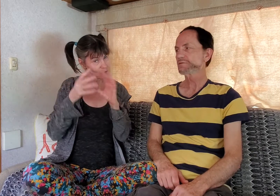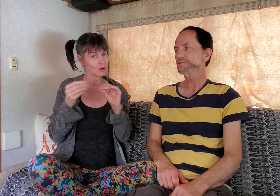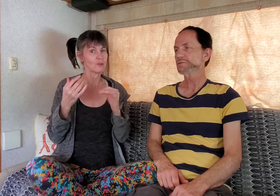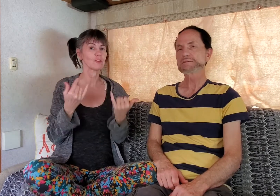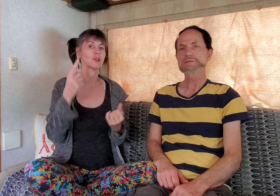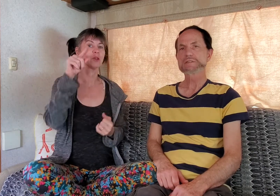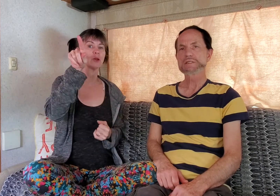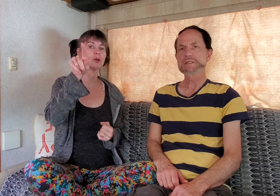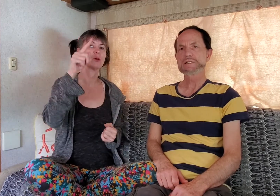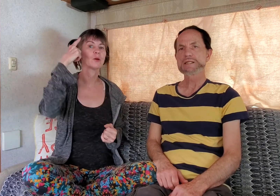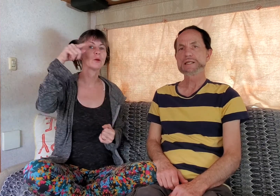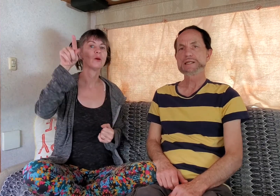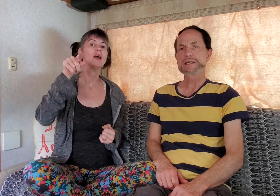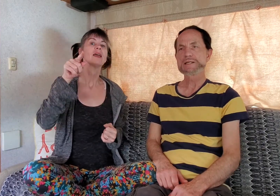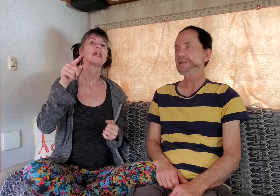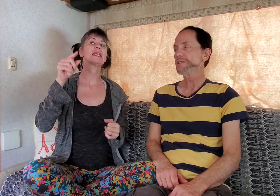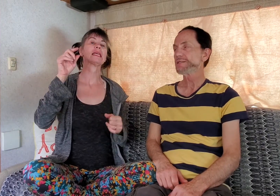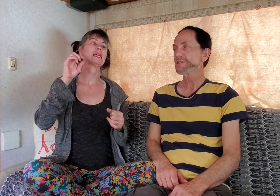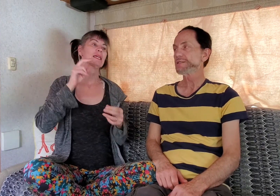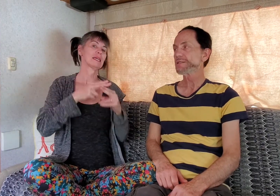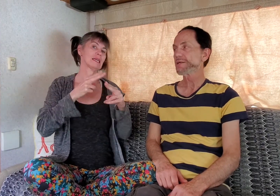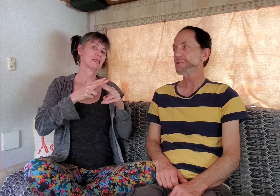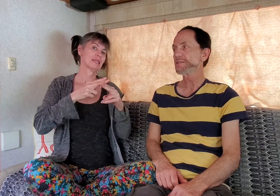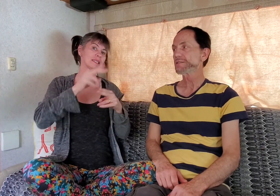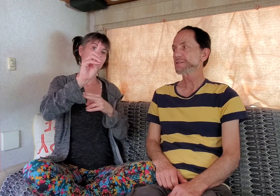story for you. It is... Did